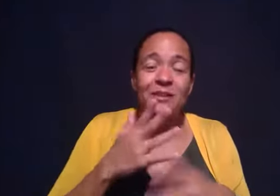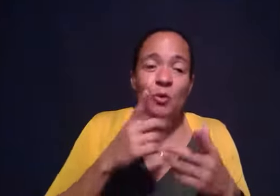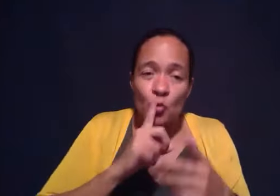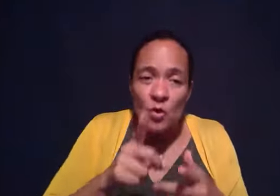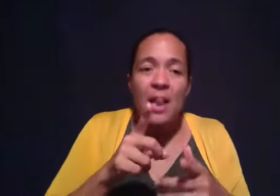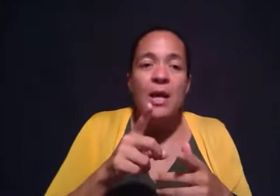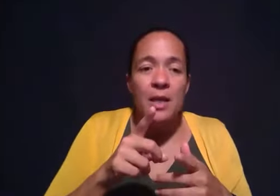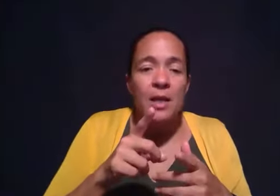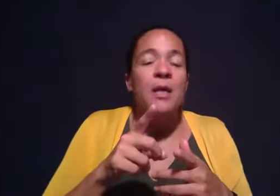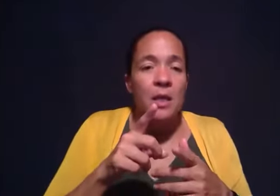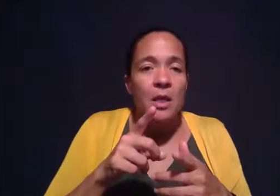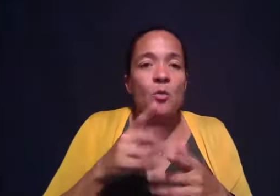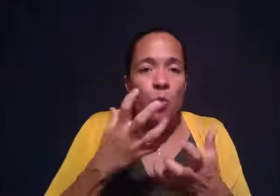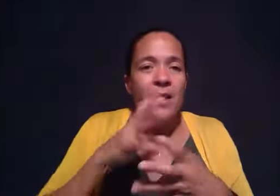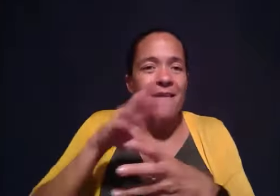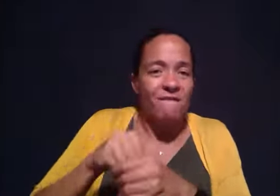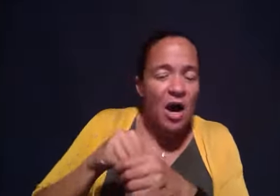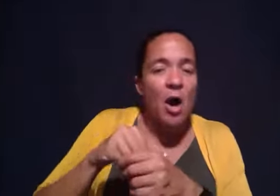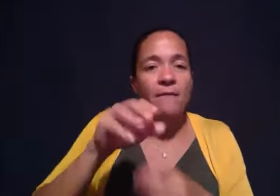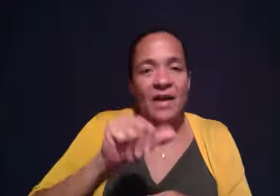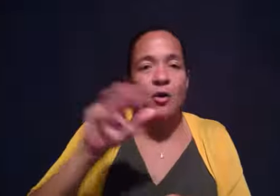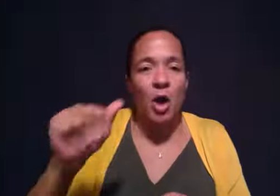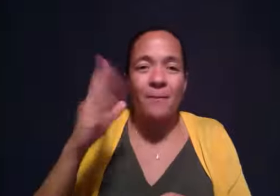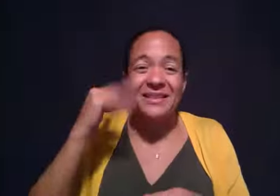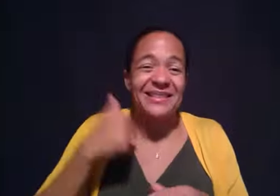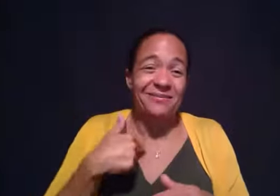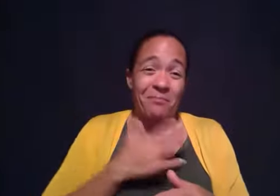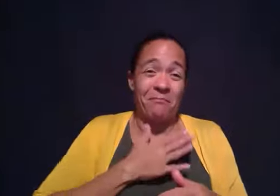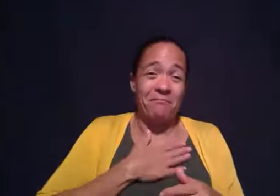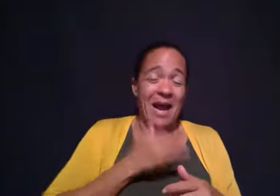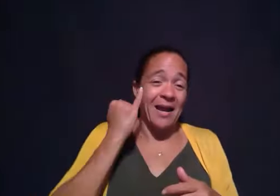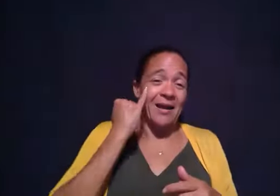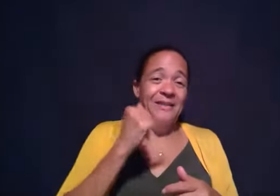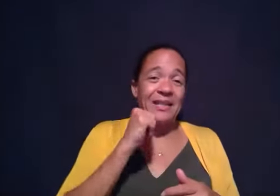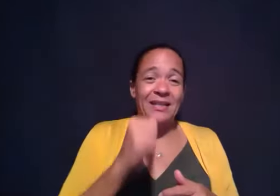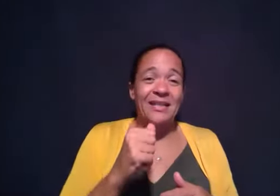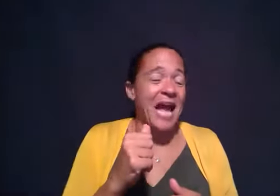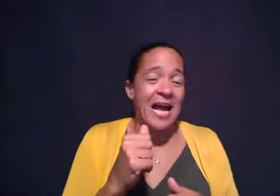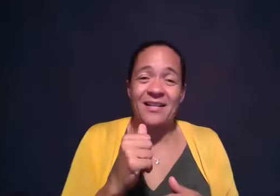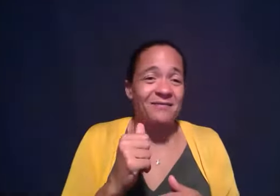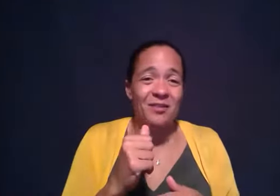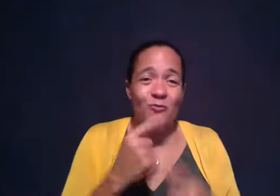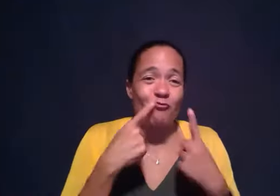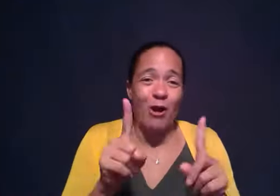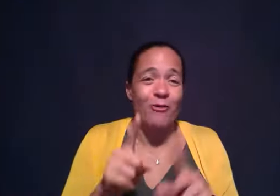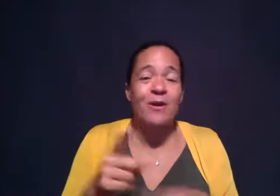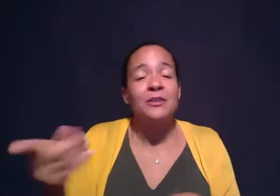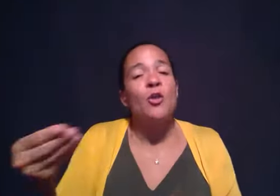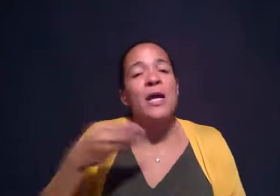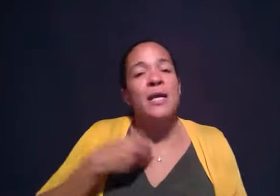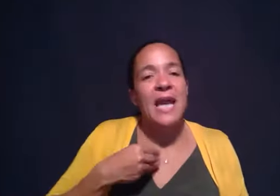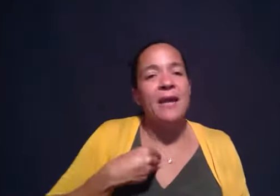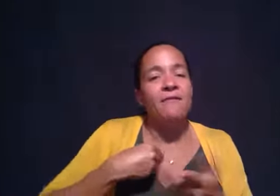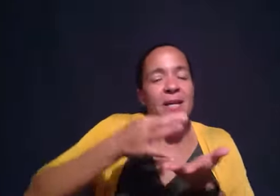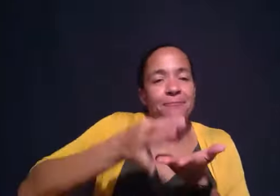ideas. And so when they gave me the desire chip and they gave me the phone list and they gave me my little packet of pamphlets, they told